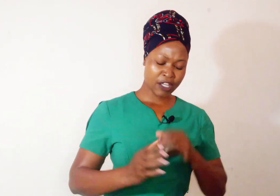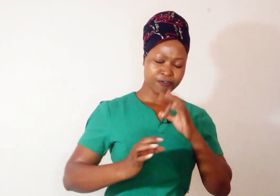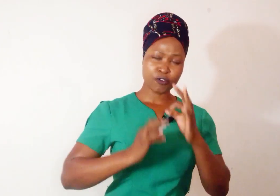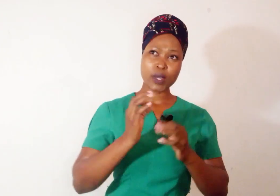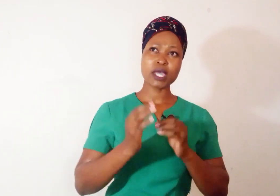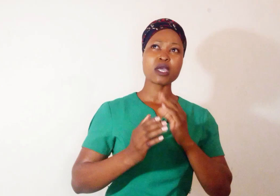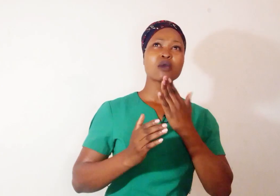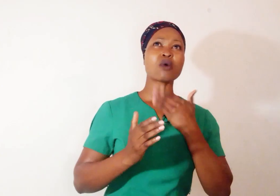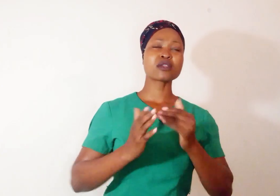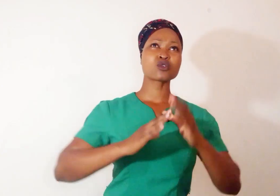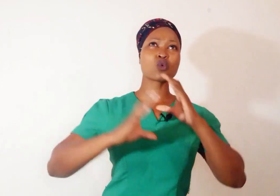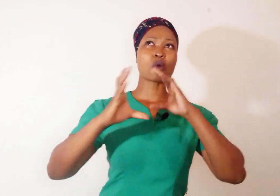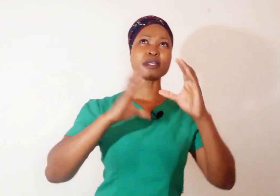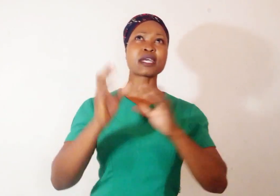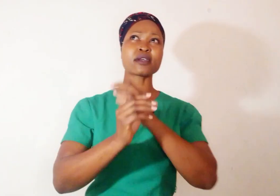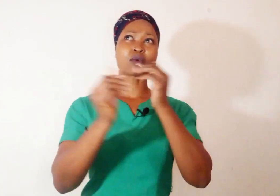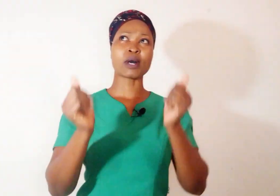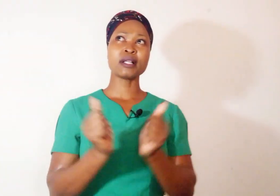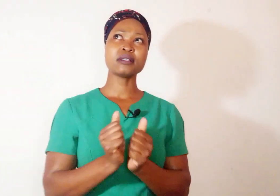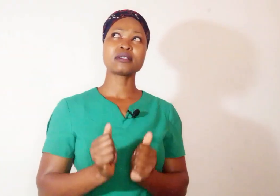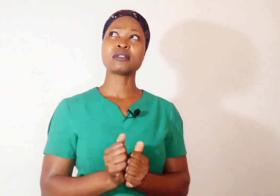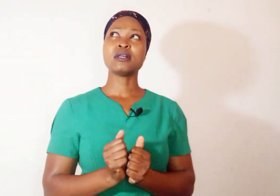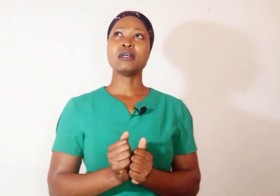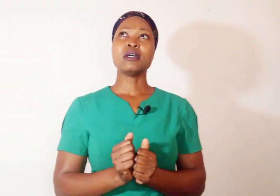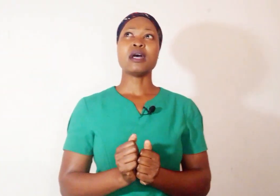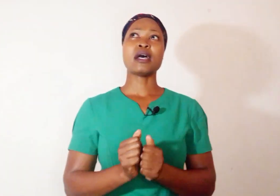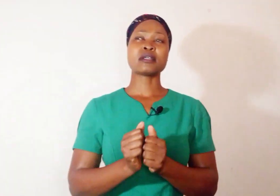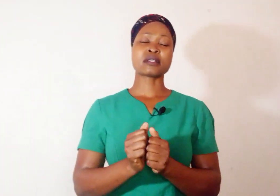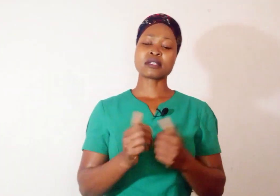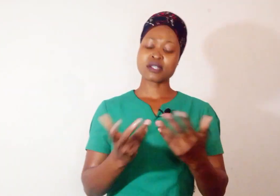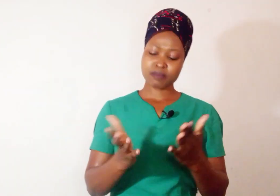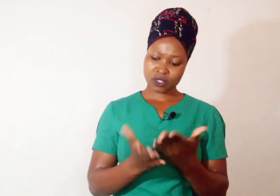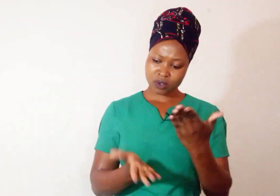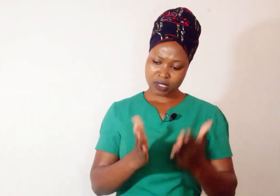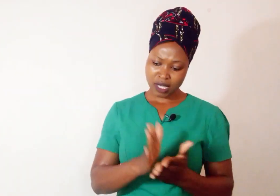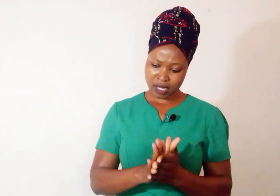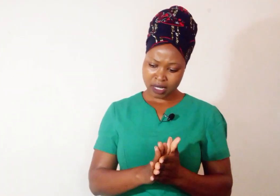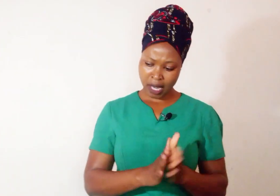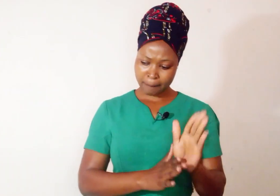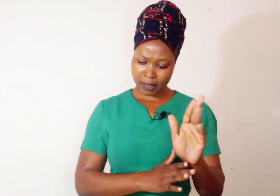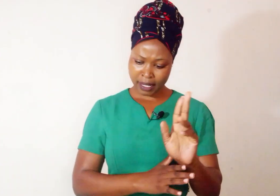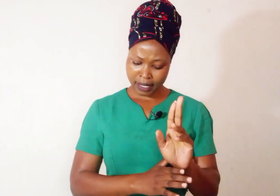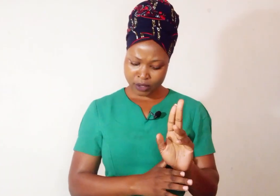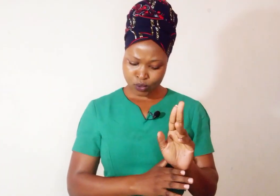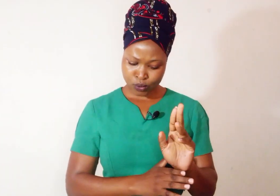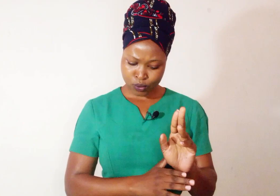If we want to communicate well, and this may not apply to